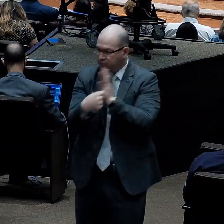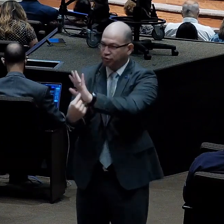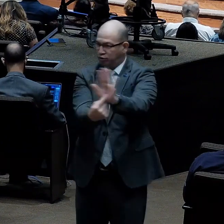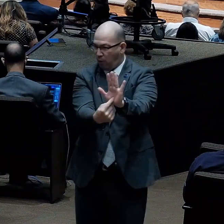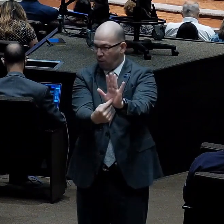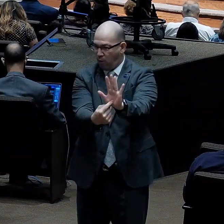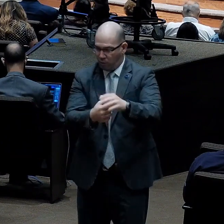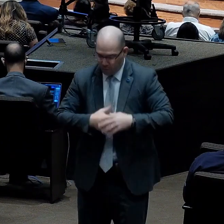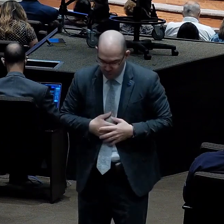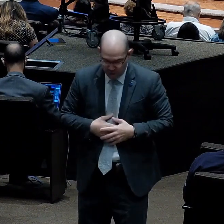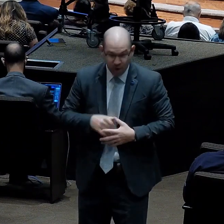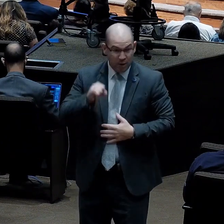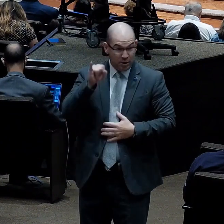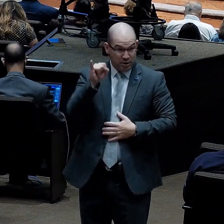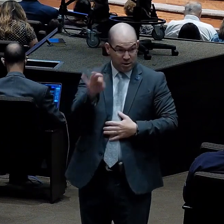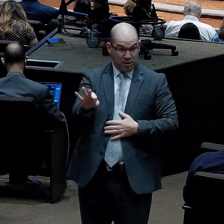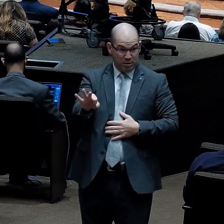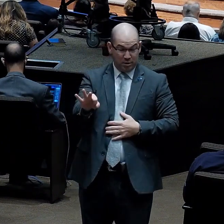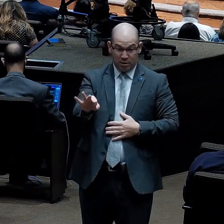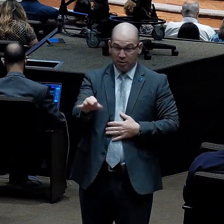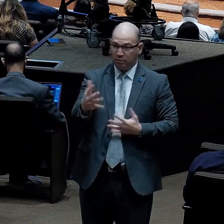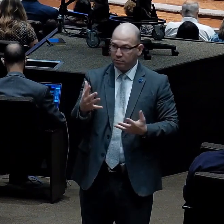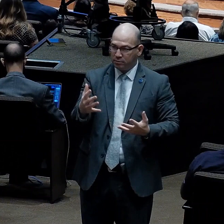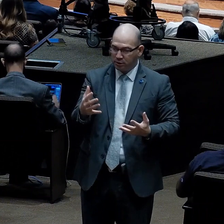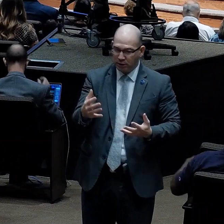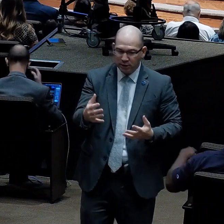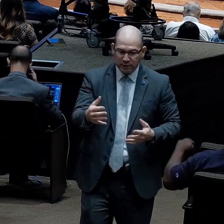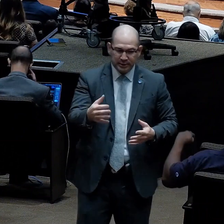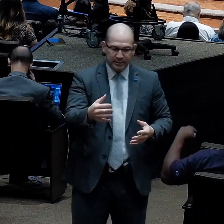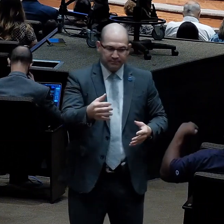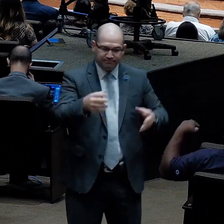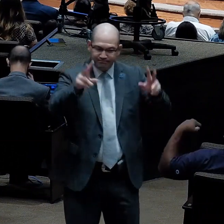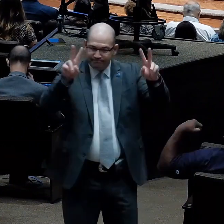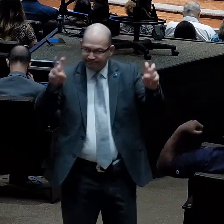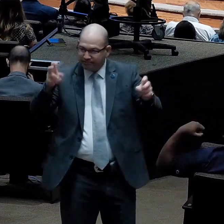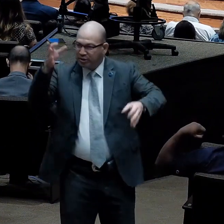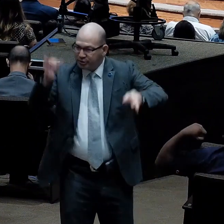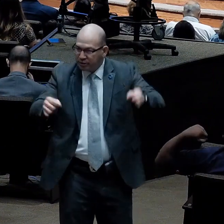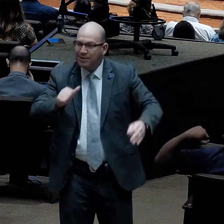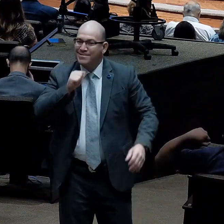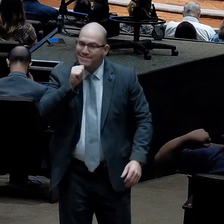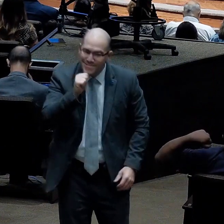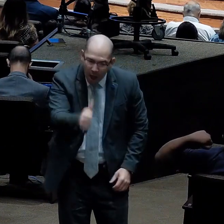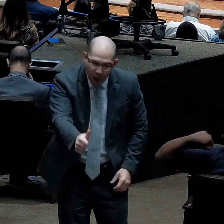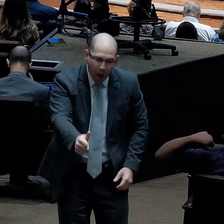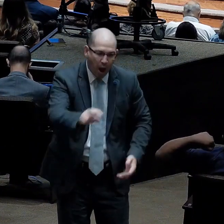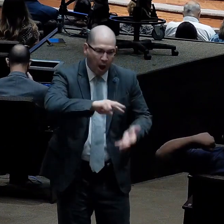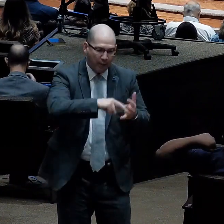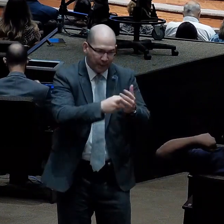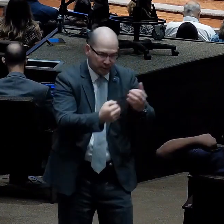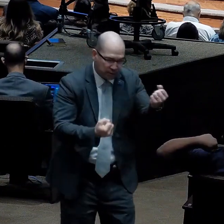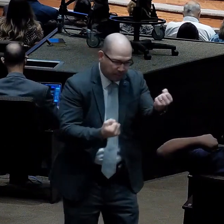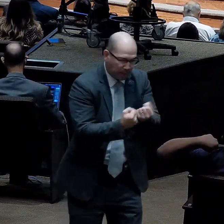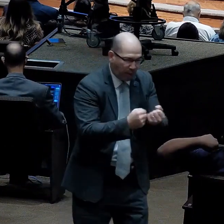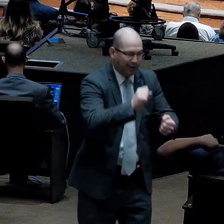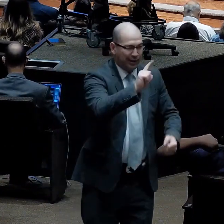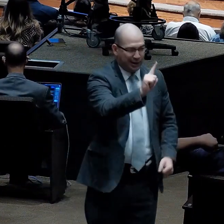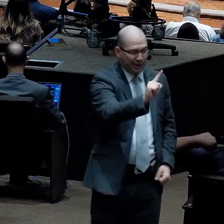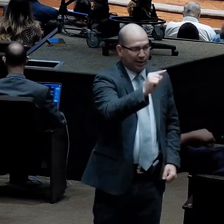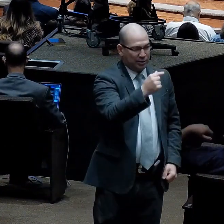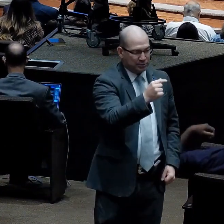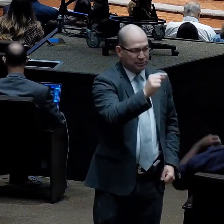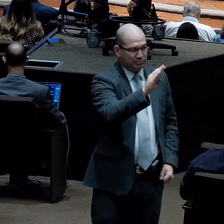condoning the LGBTQ movement, if biblical justice is not a victimization mentality